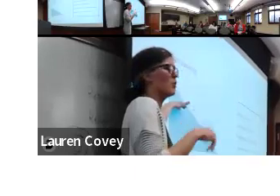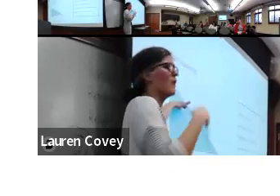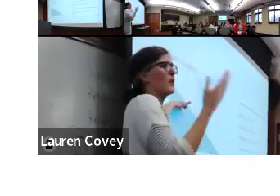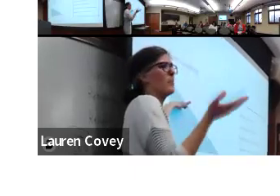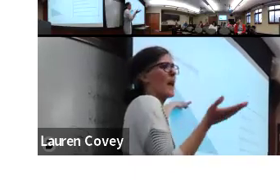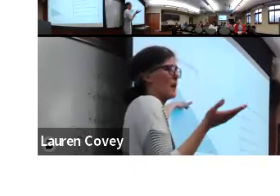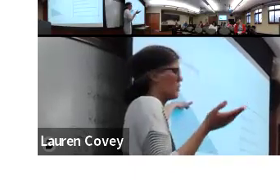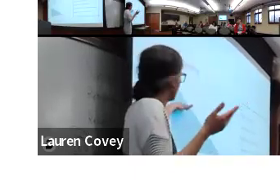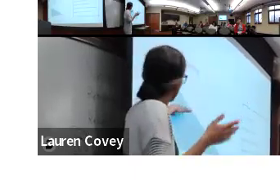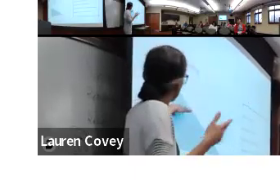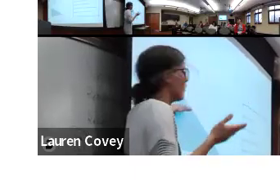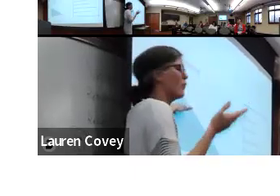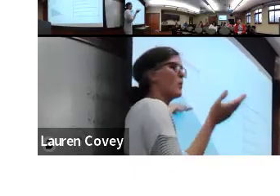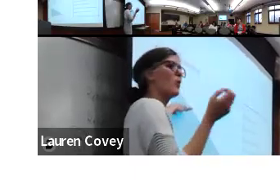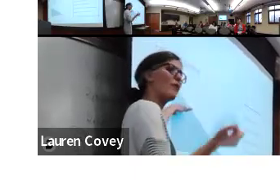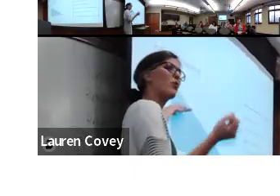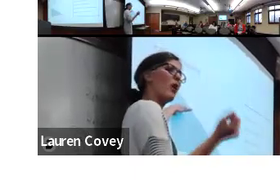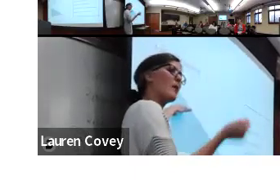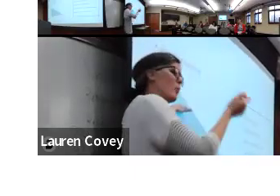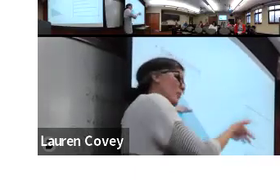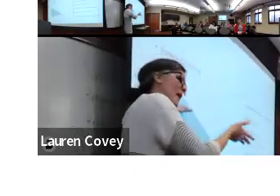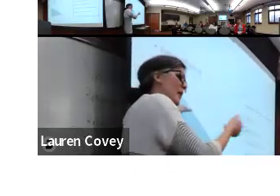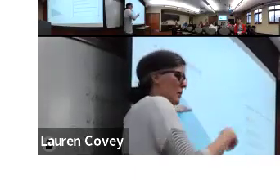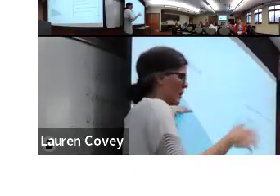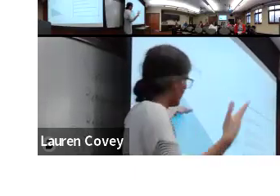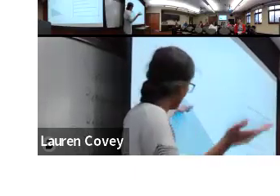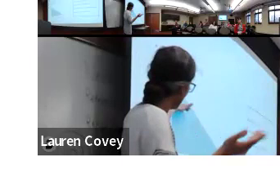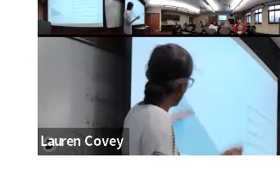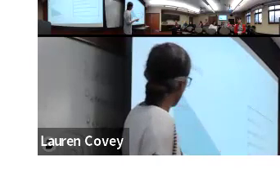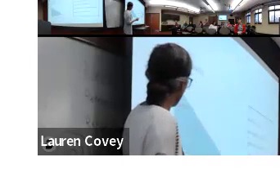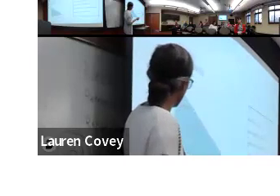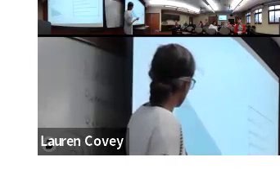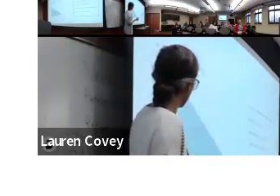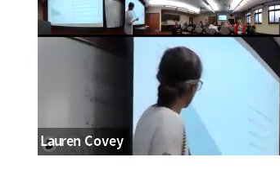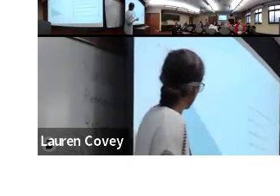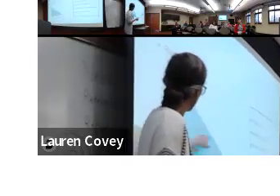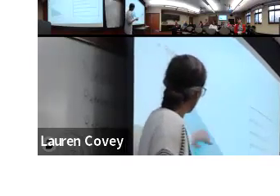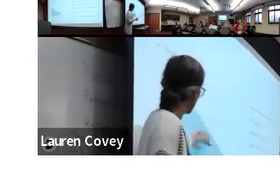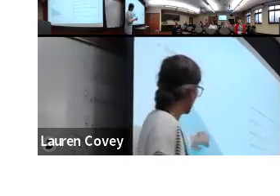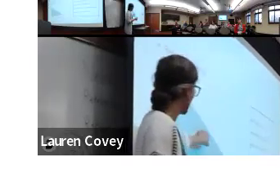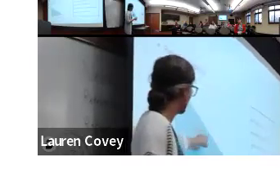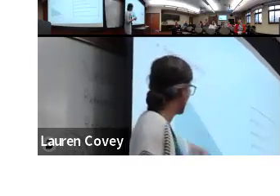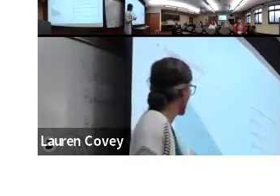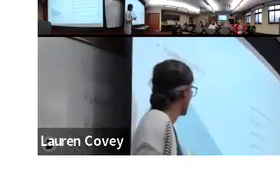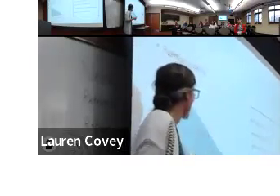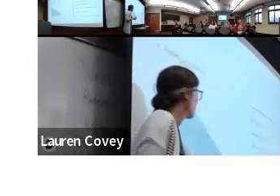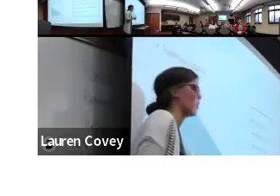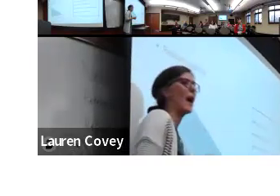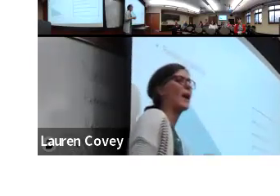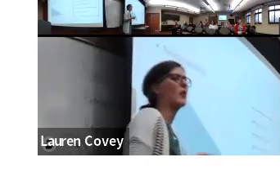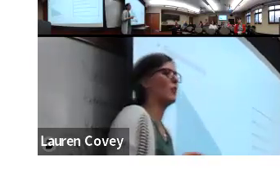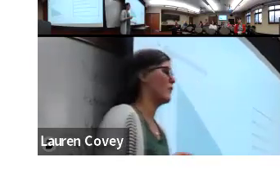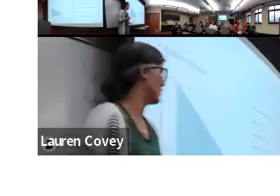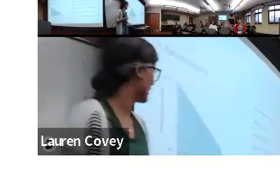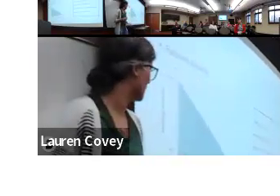thing. So if the man has not been talked about for a bit, you have to call him the man instead of he, which you would use something like a pronoun at